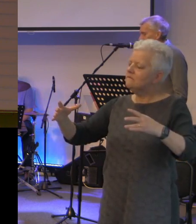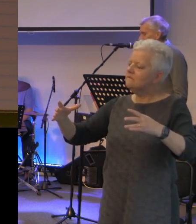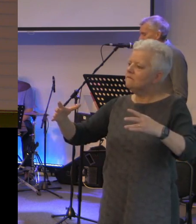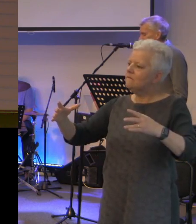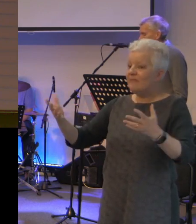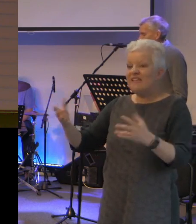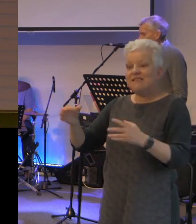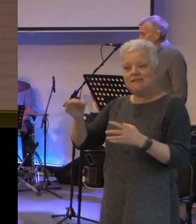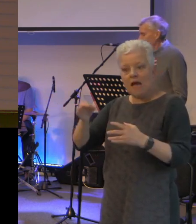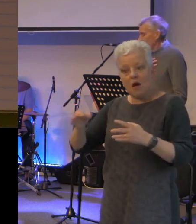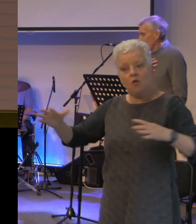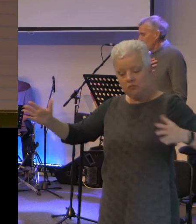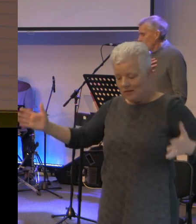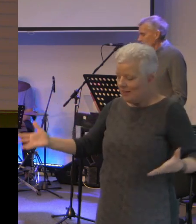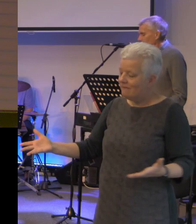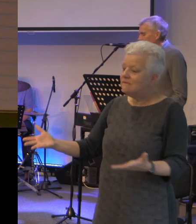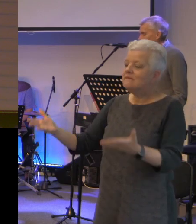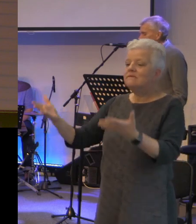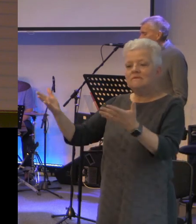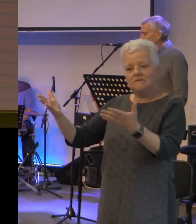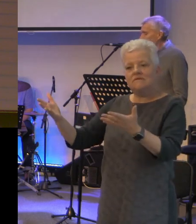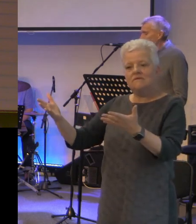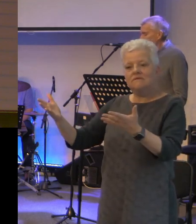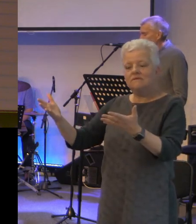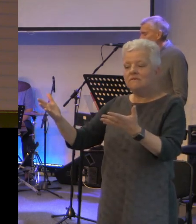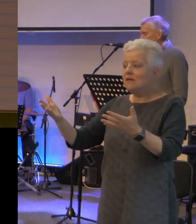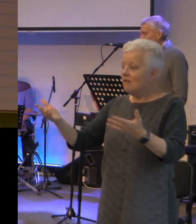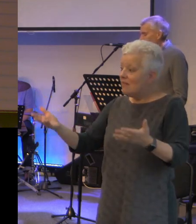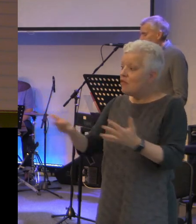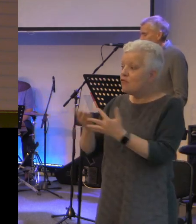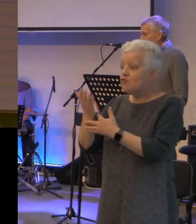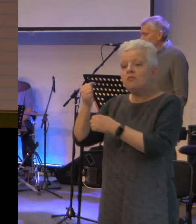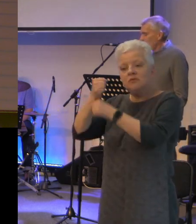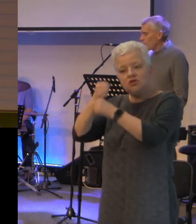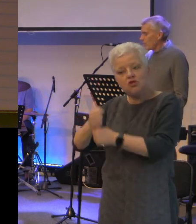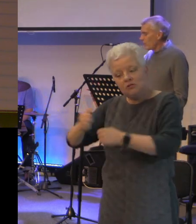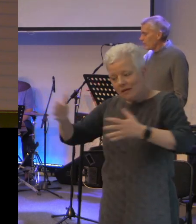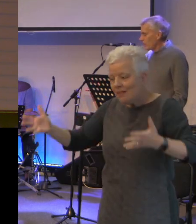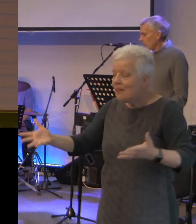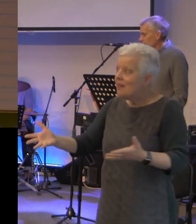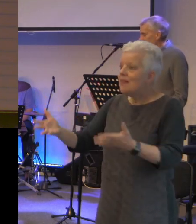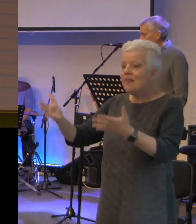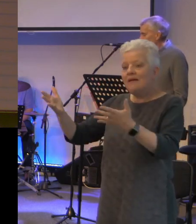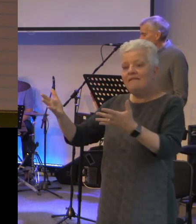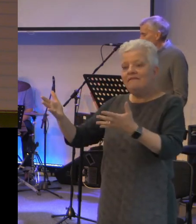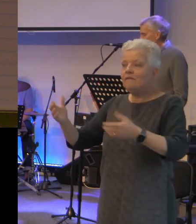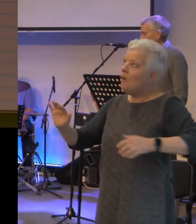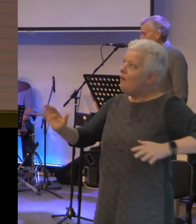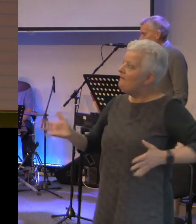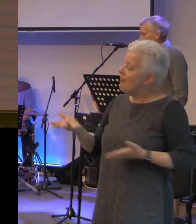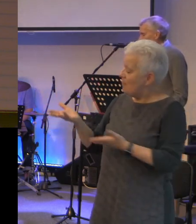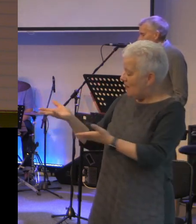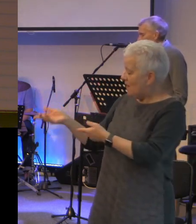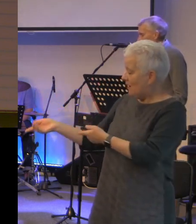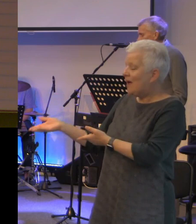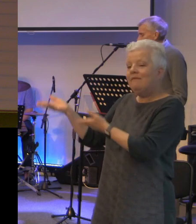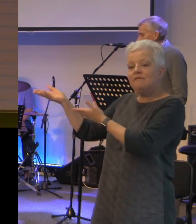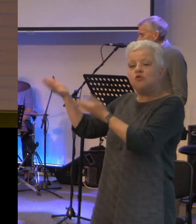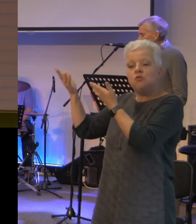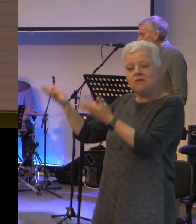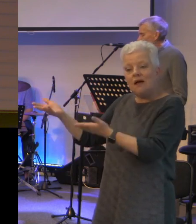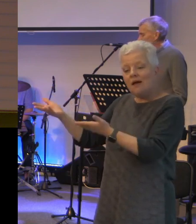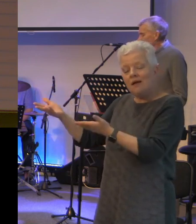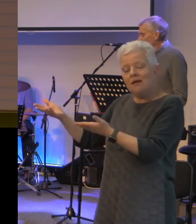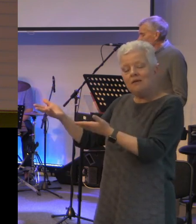in this town. Be lifted high through this church. Father, we're offering these gifts today and those that